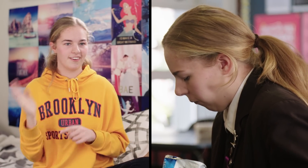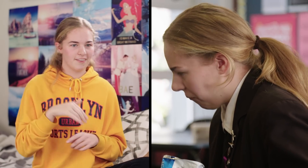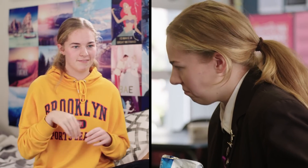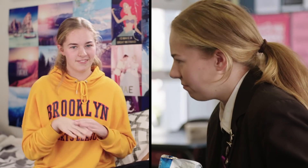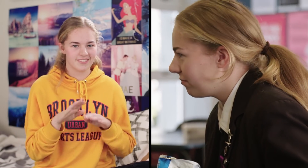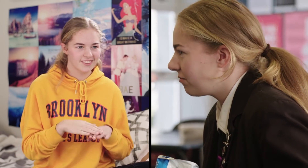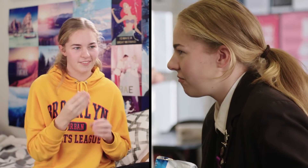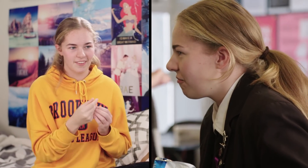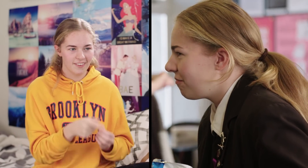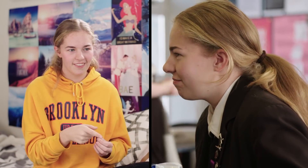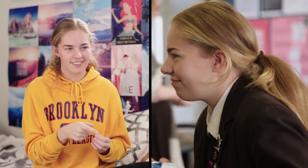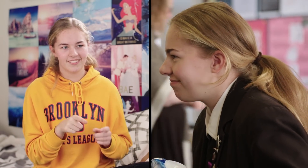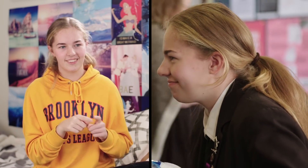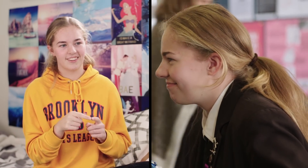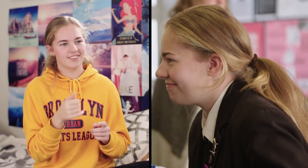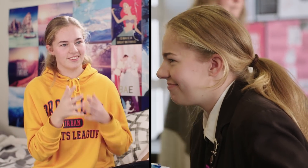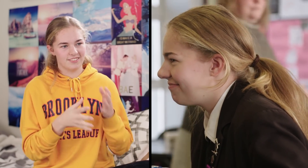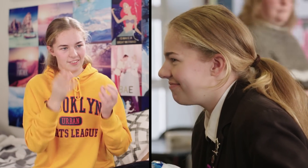cool. And then she learnt to sign as well.